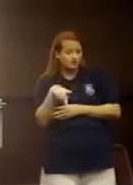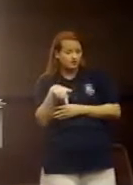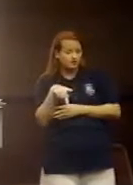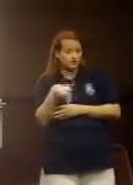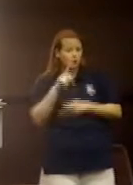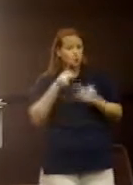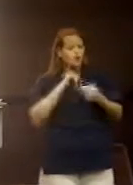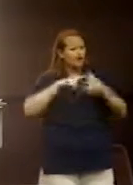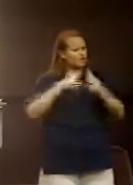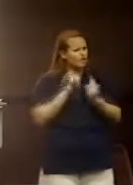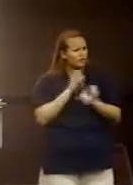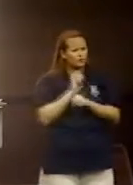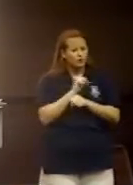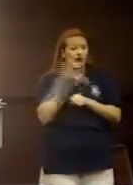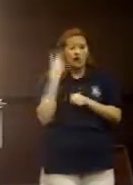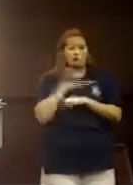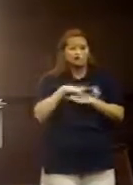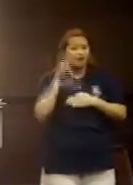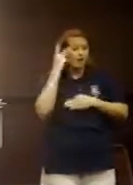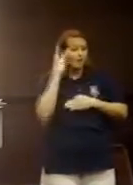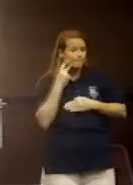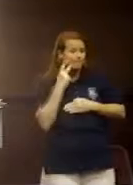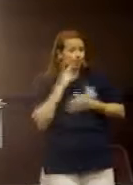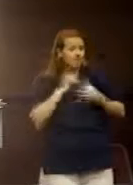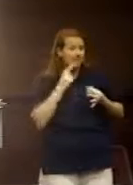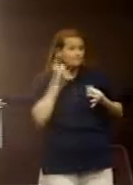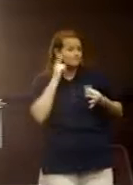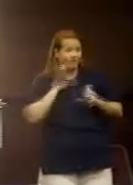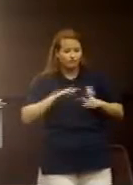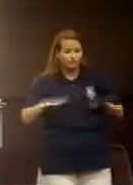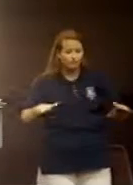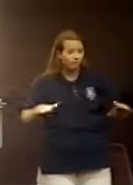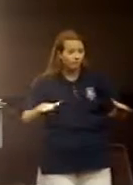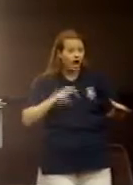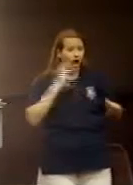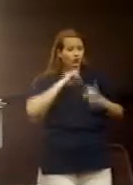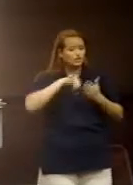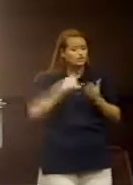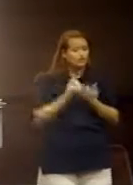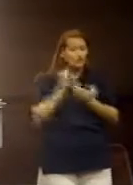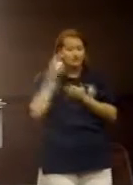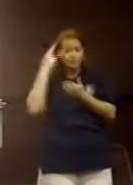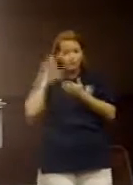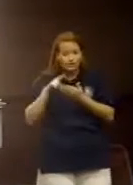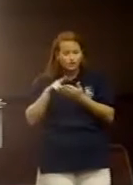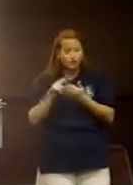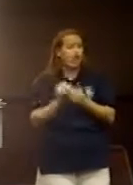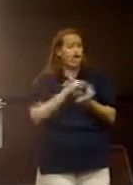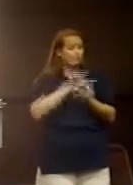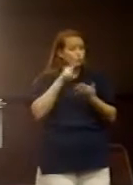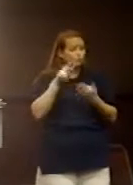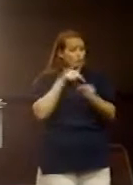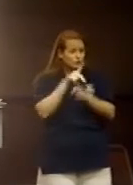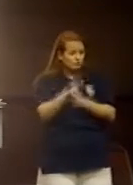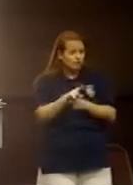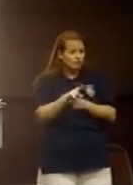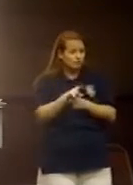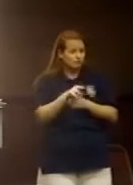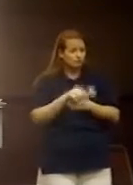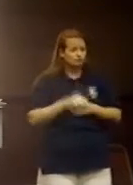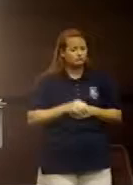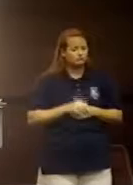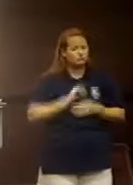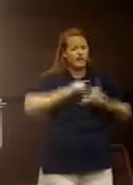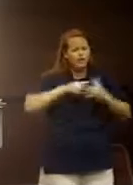I started this work, I wasn't a parent of deaf children. I was just a researcher, a university professor. And